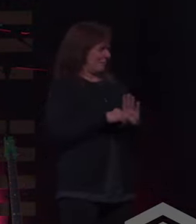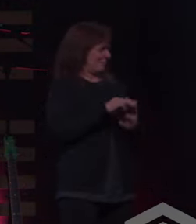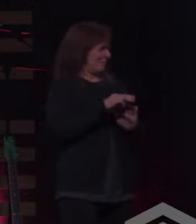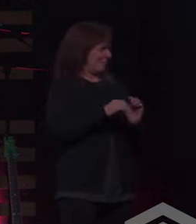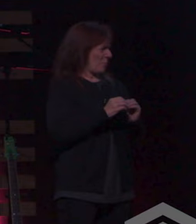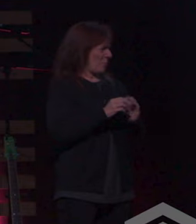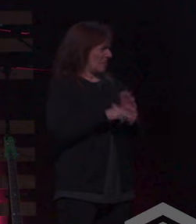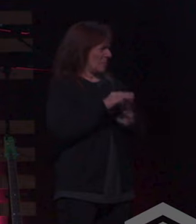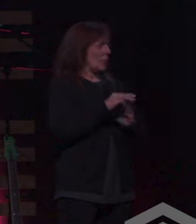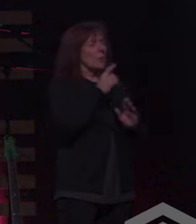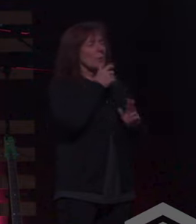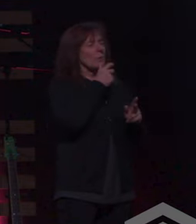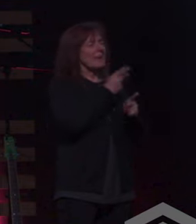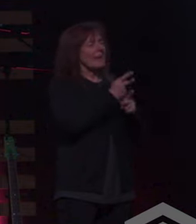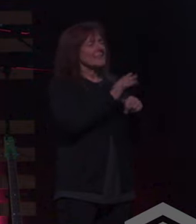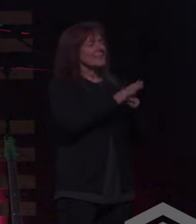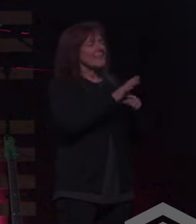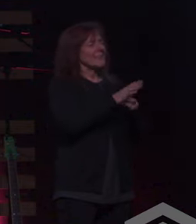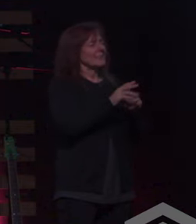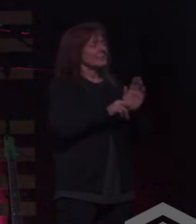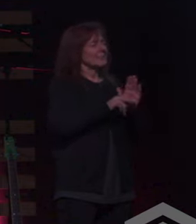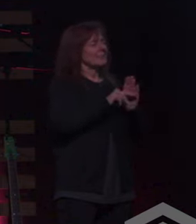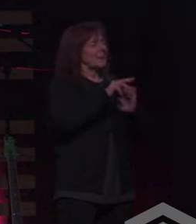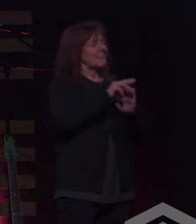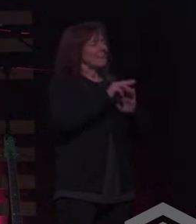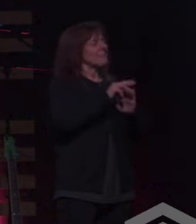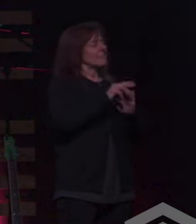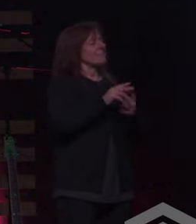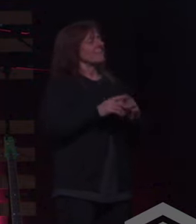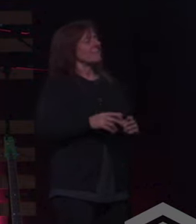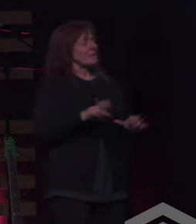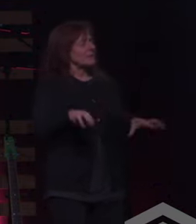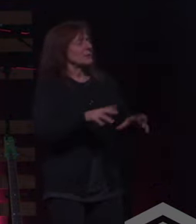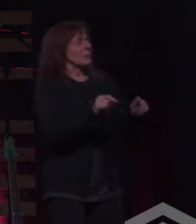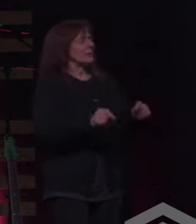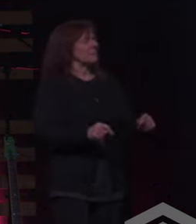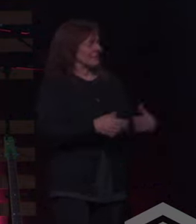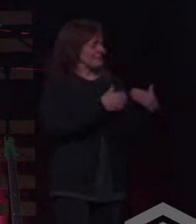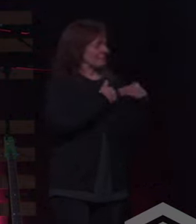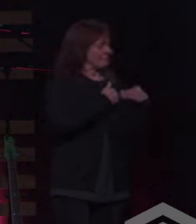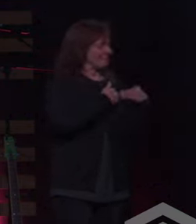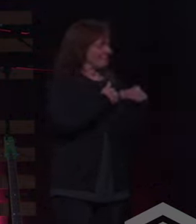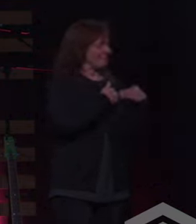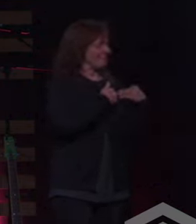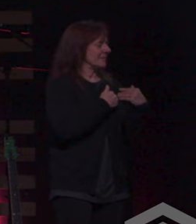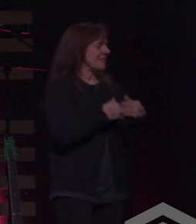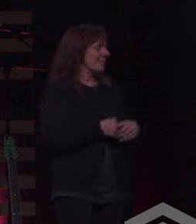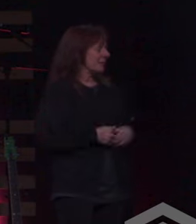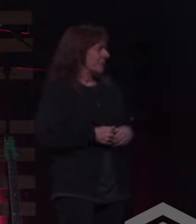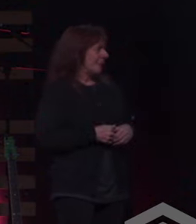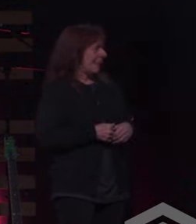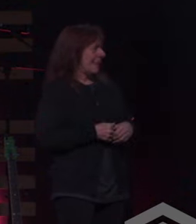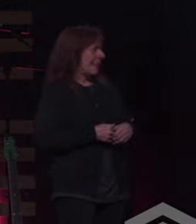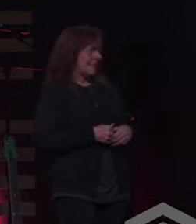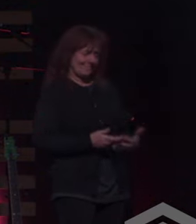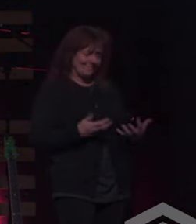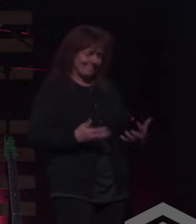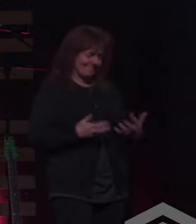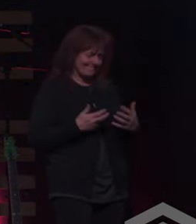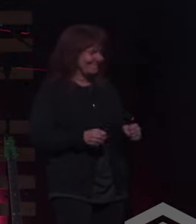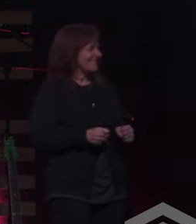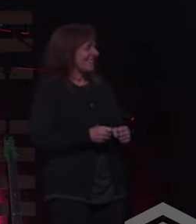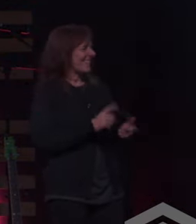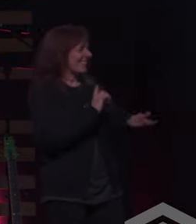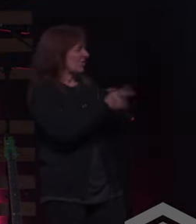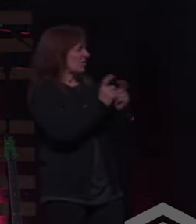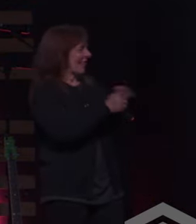Whoever cares enough about this relationship to step up and do it, they just do it. And it's crazy how things begin to